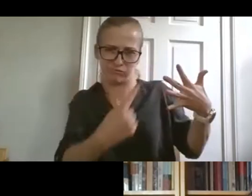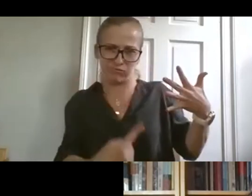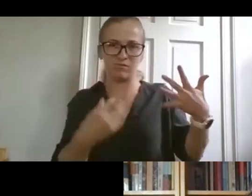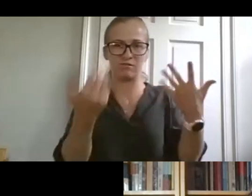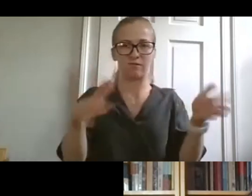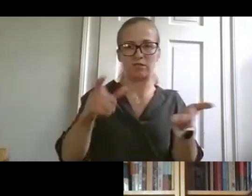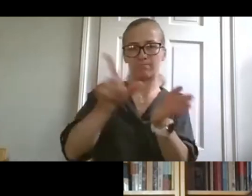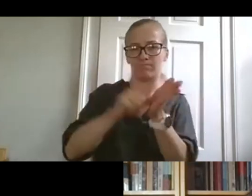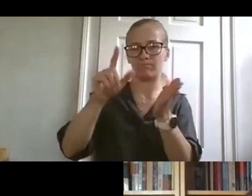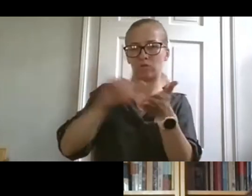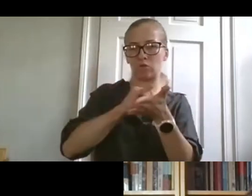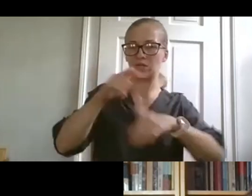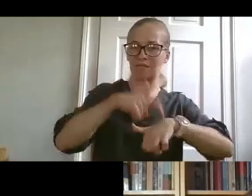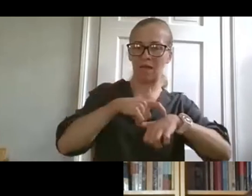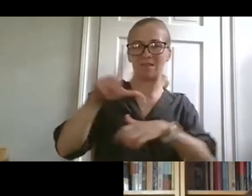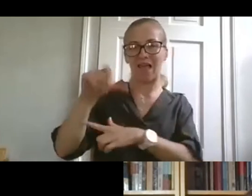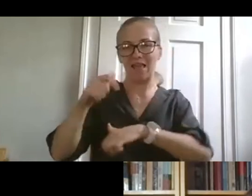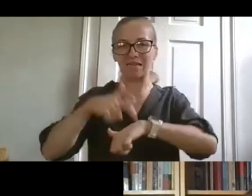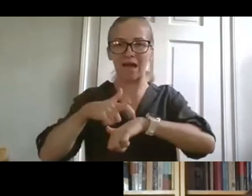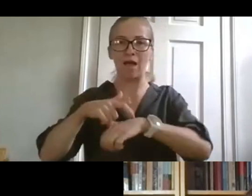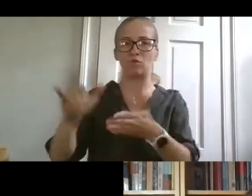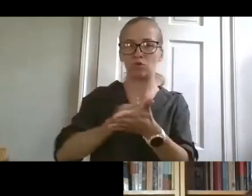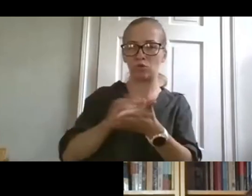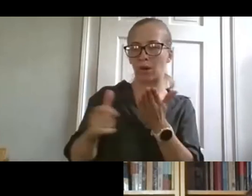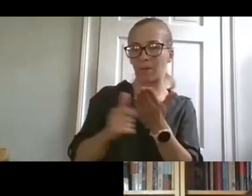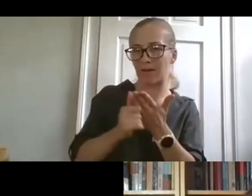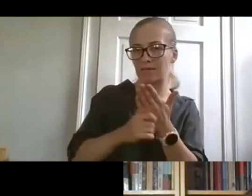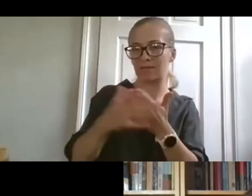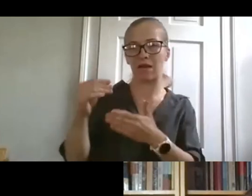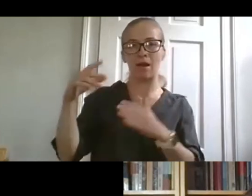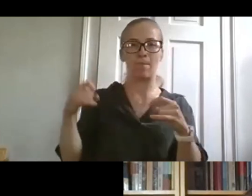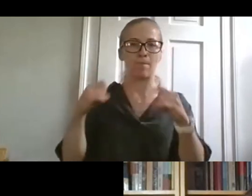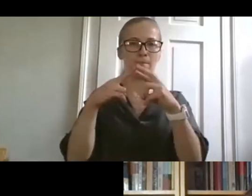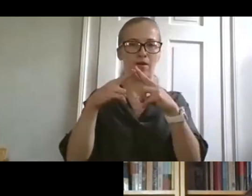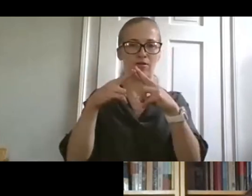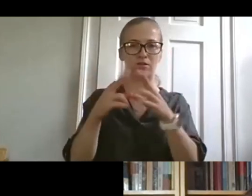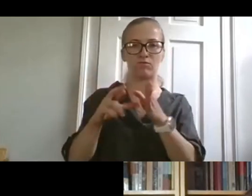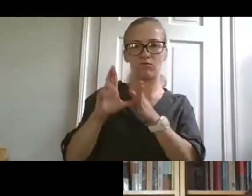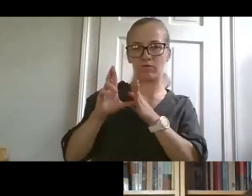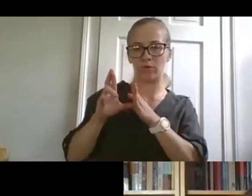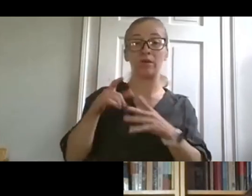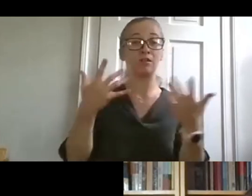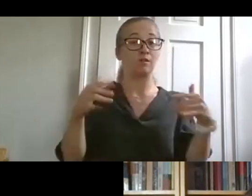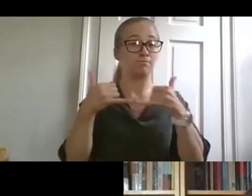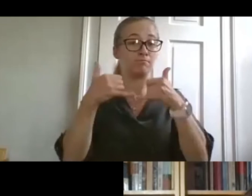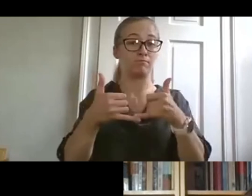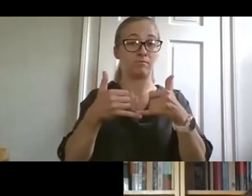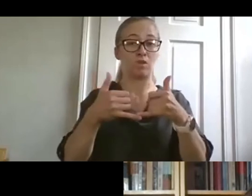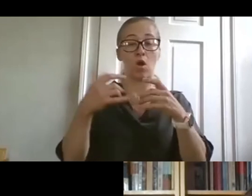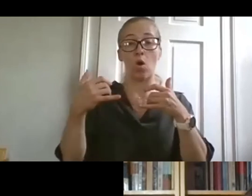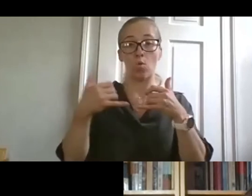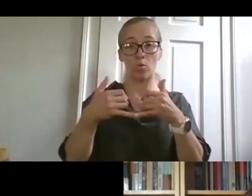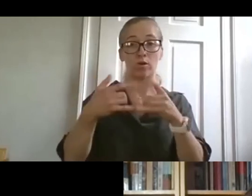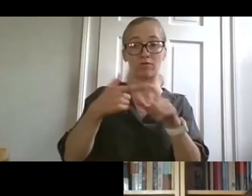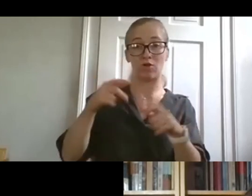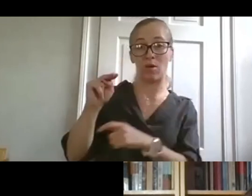York Times, the Los Angeles Times, New York Magazine, and the Paris Review. She is the recipient of awards from the NEA,